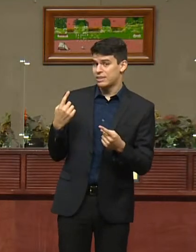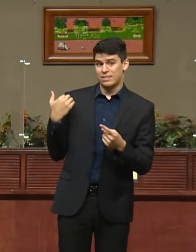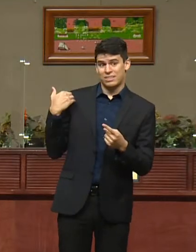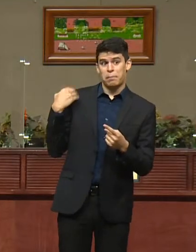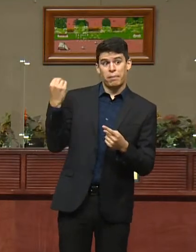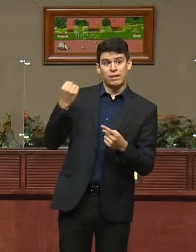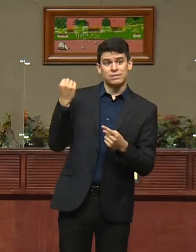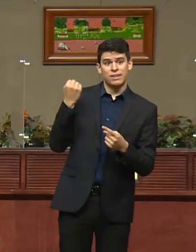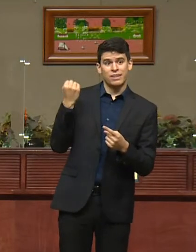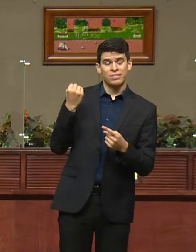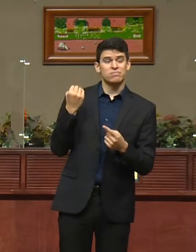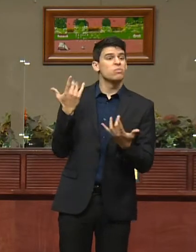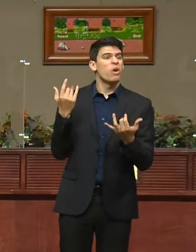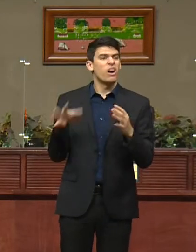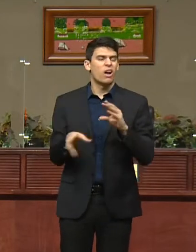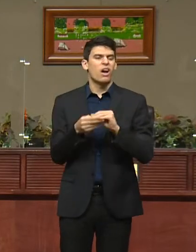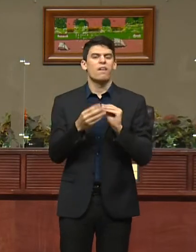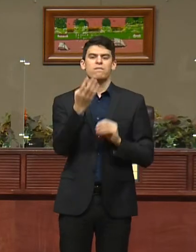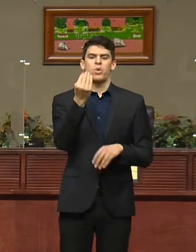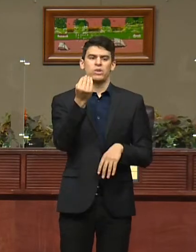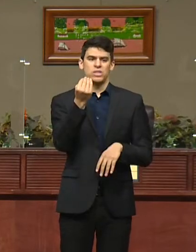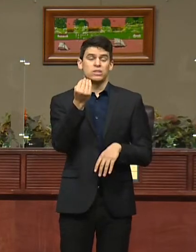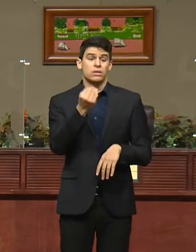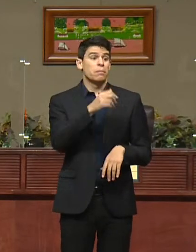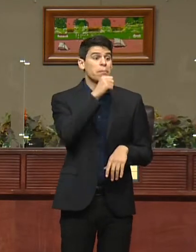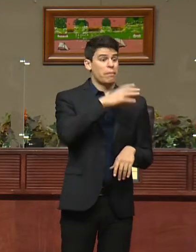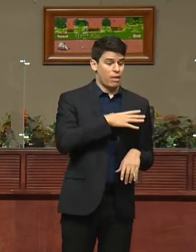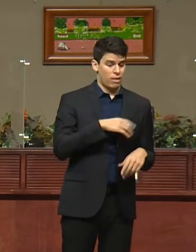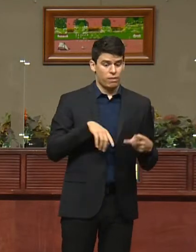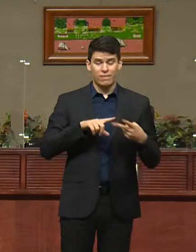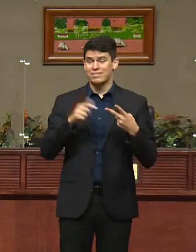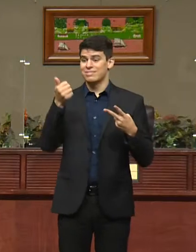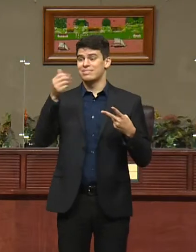conference. 14 were female, 16 were male.